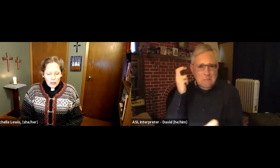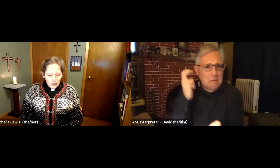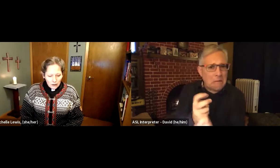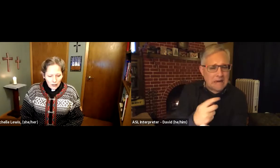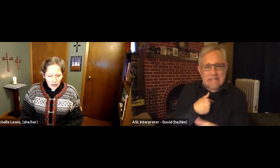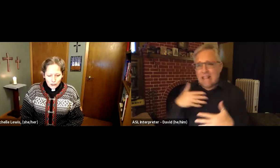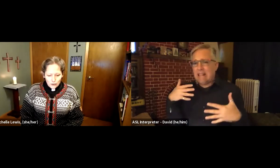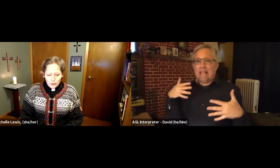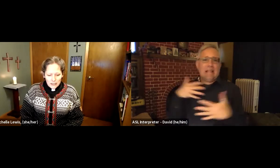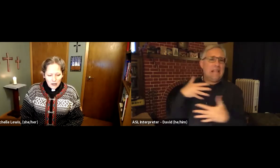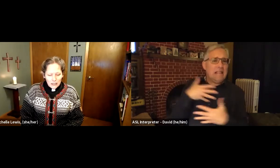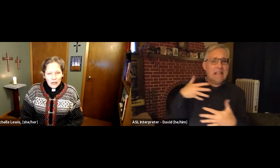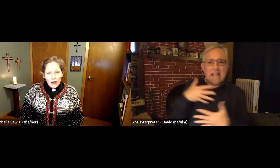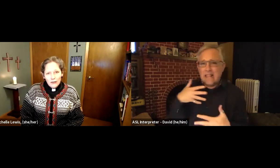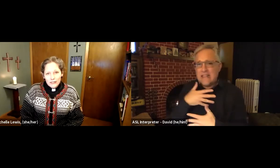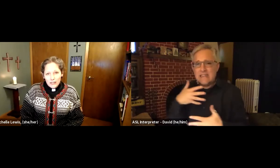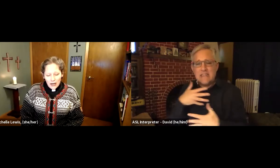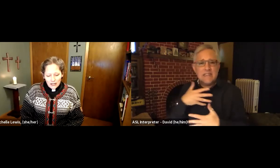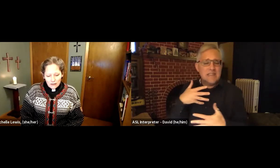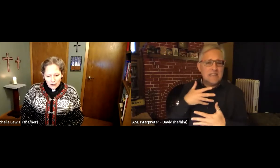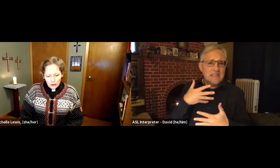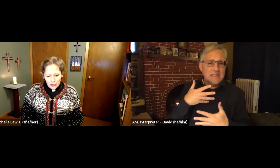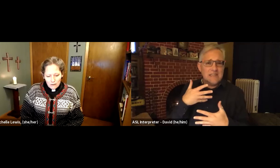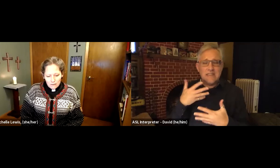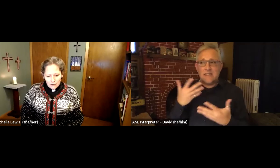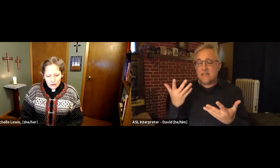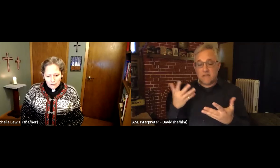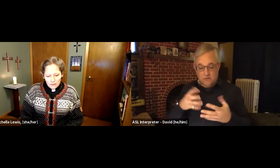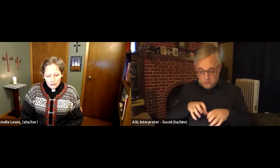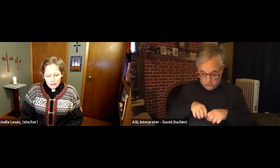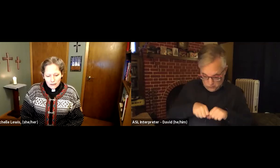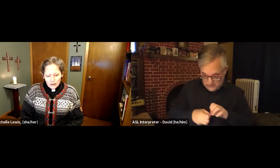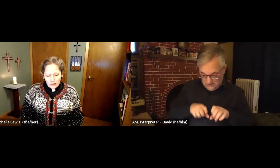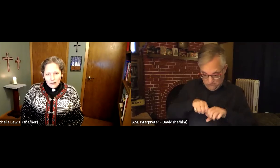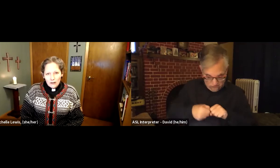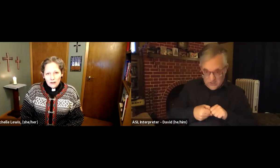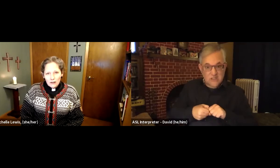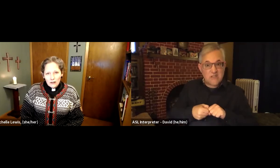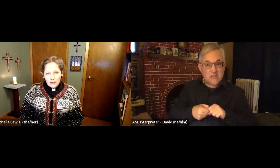We are not sure what is on the other side of our grief.